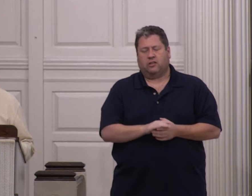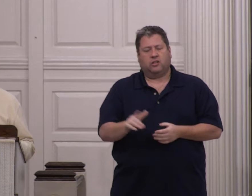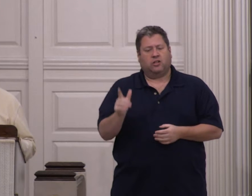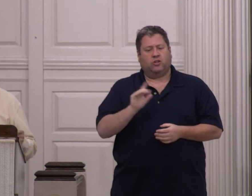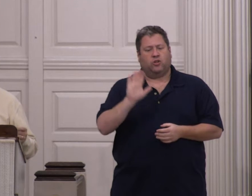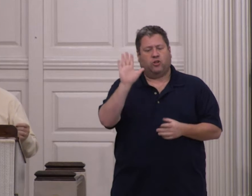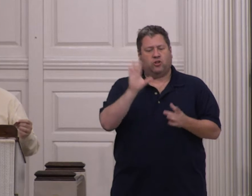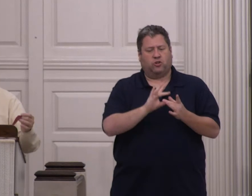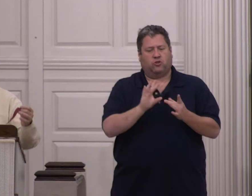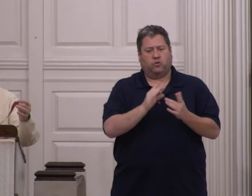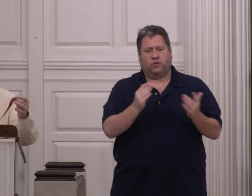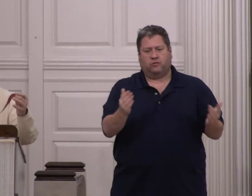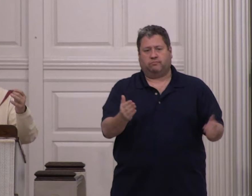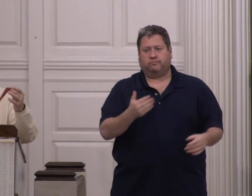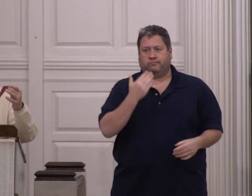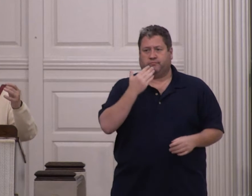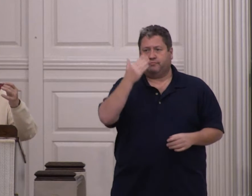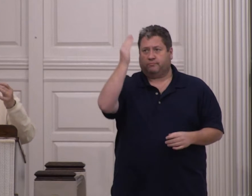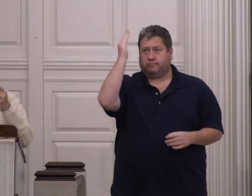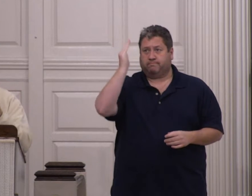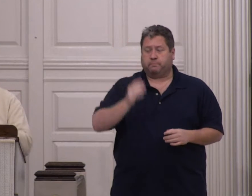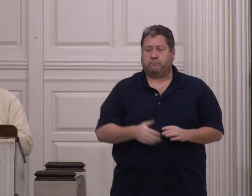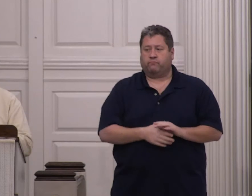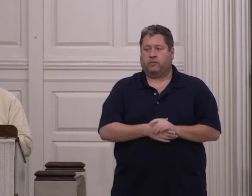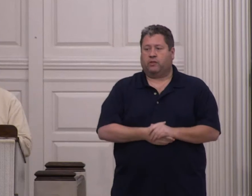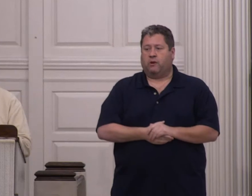The word of the Lord.